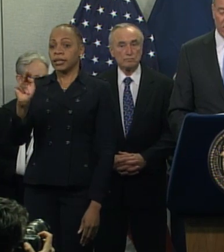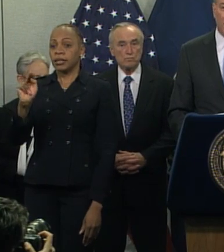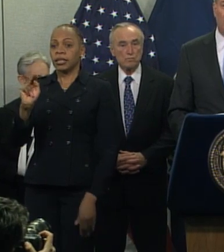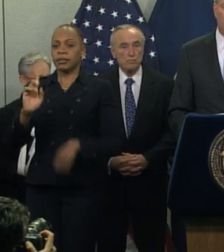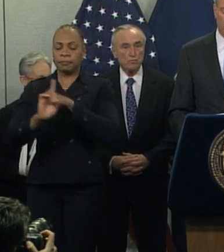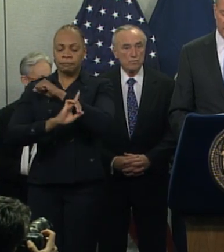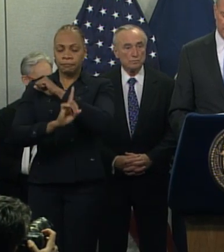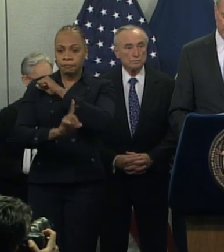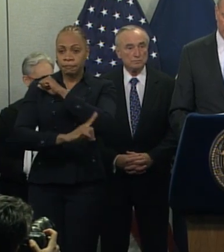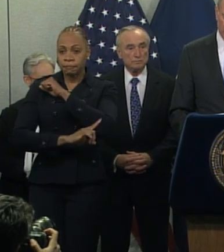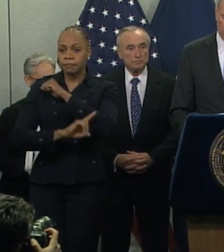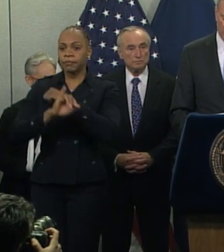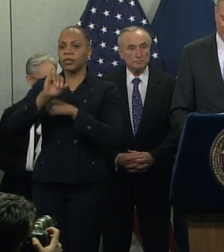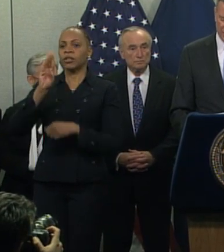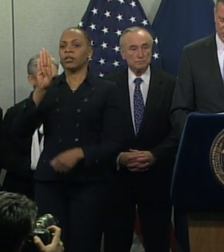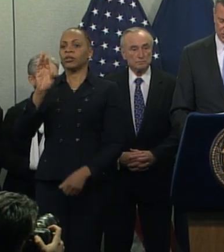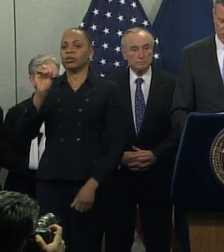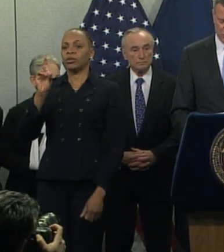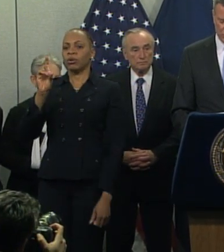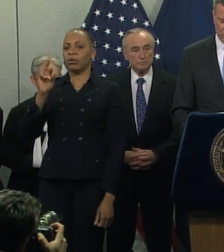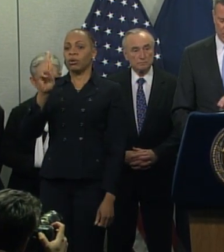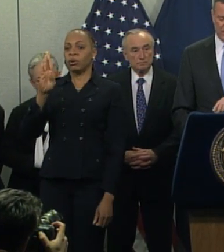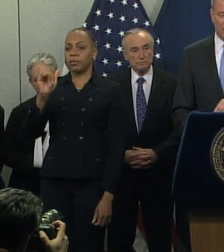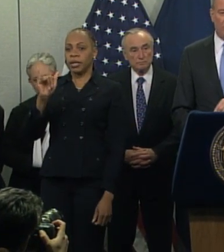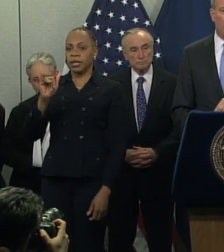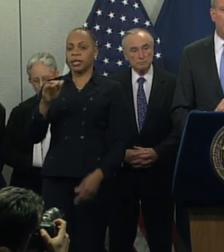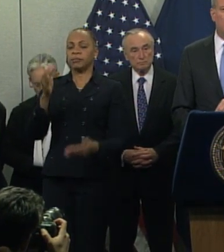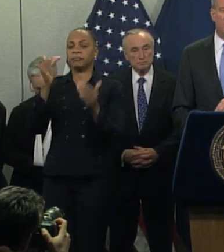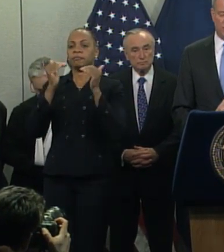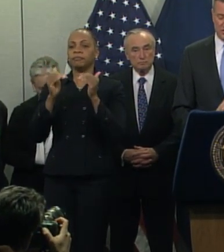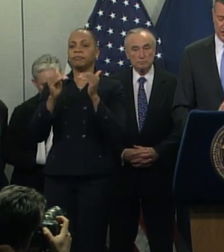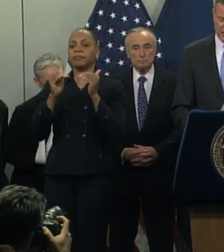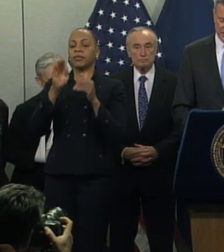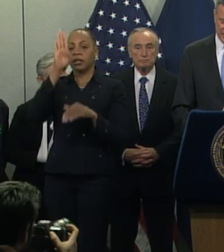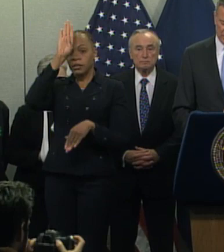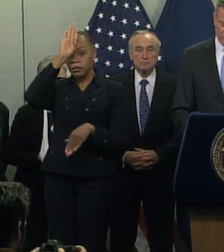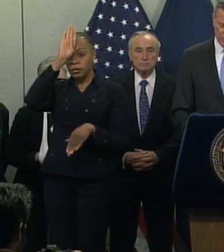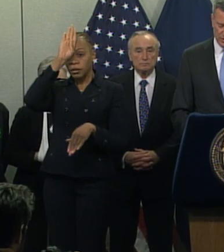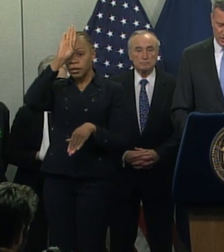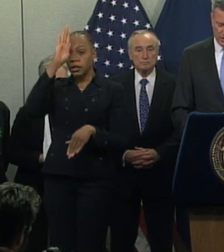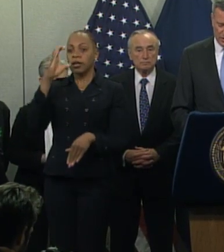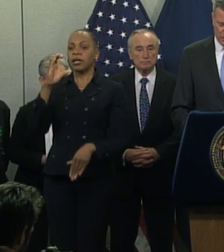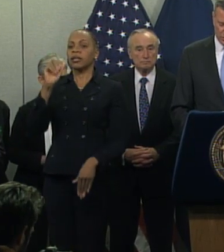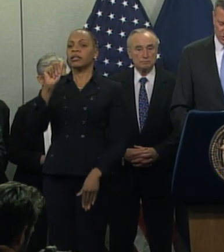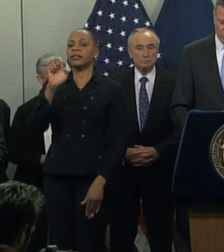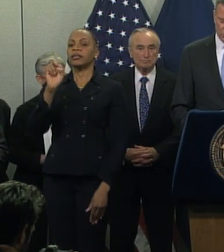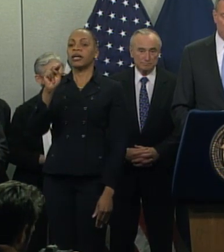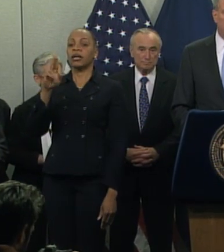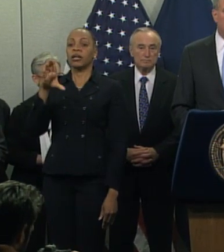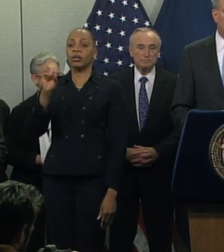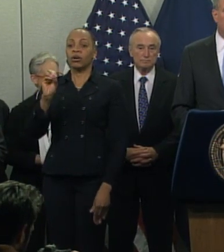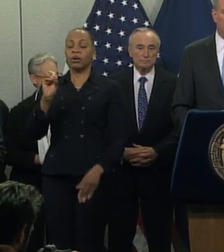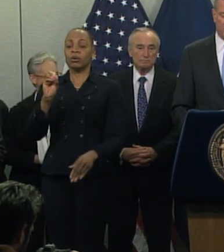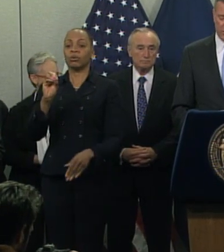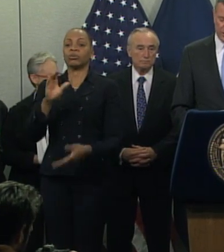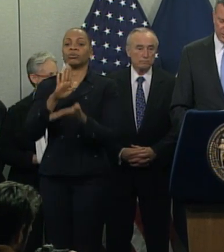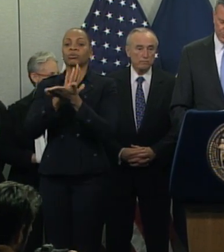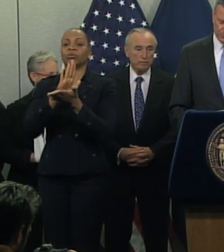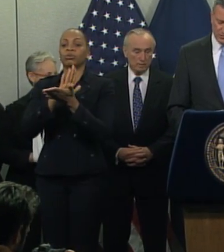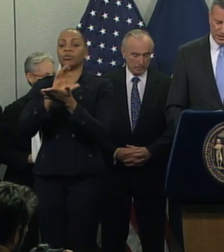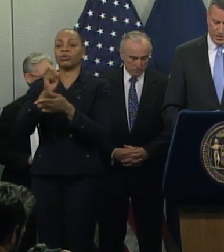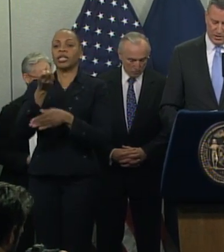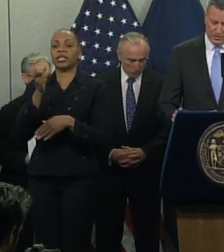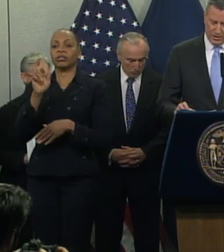Commissioner John Doherty, OEM Commissioner Joe Bruno, FDNY Commissioner Sal Casano, our new schools chancellor Carmen